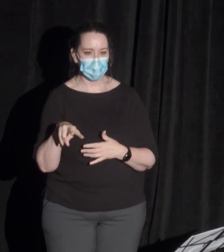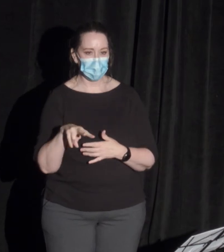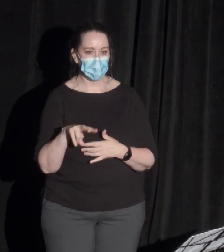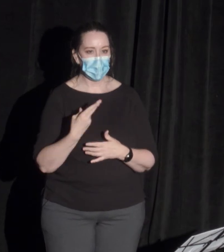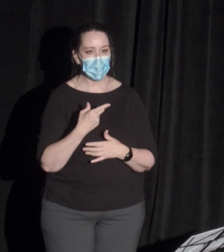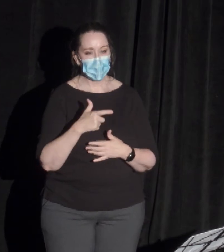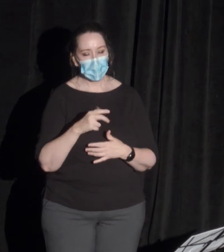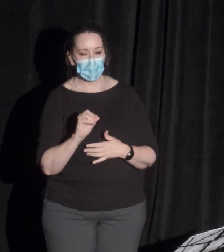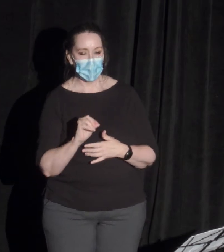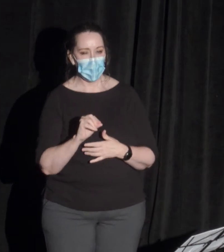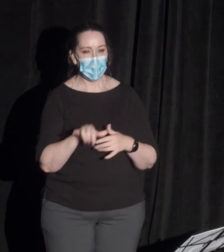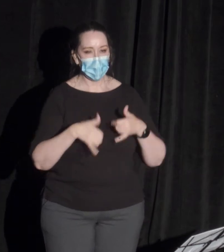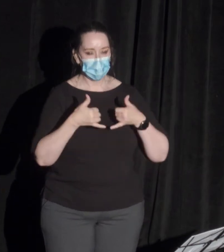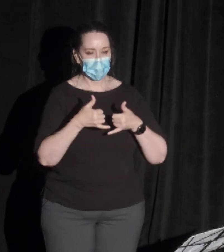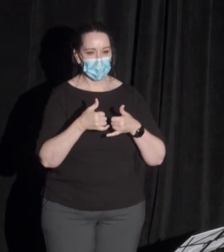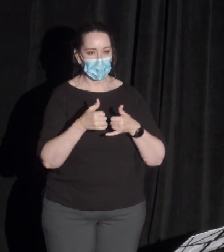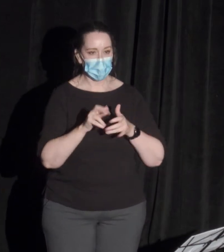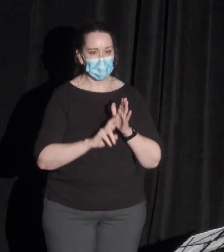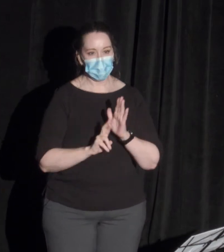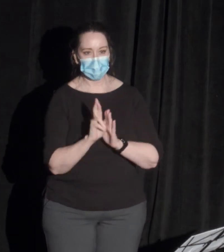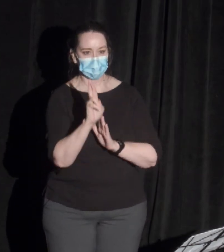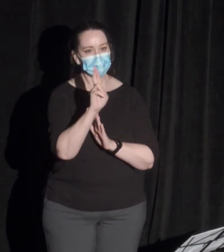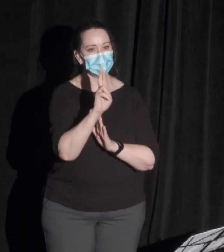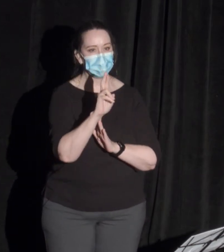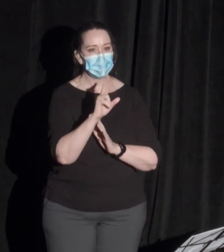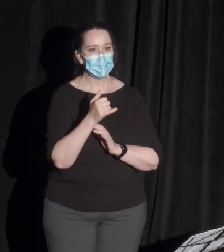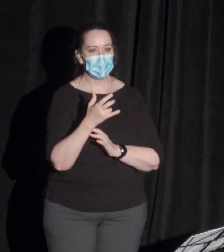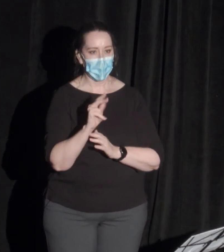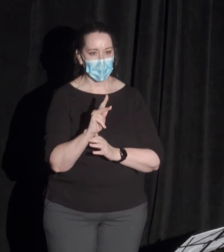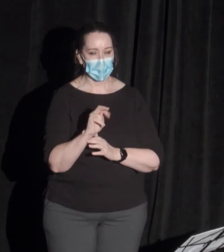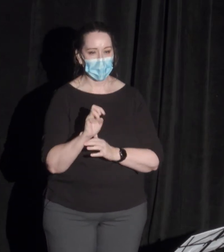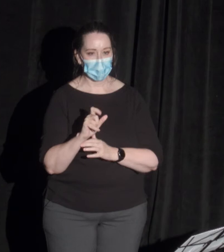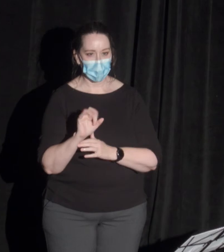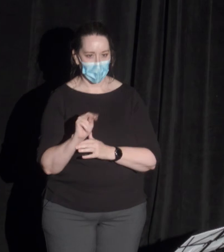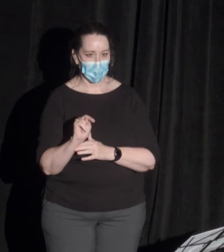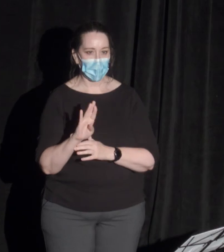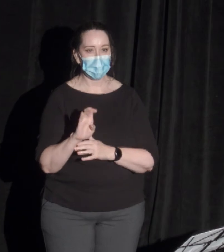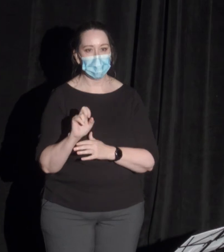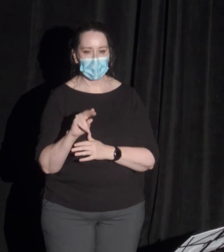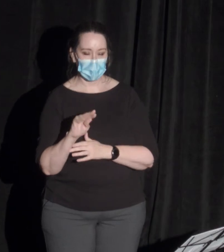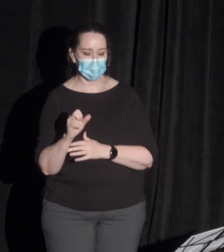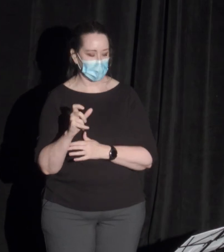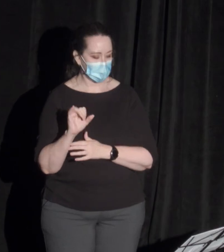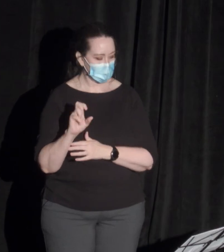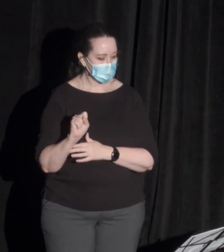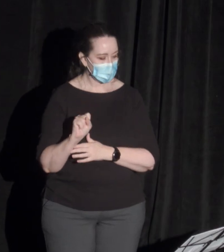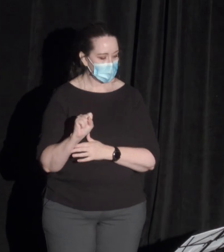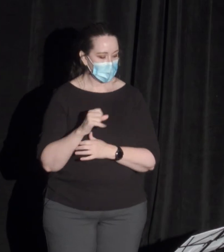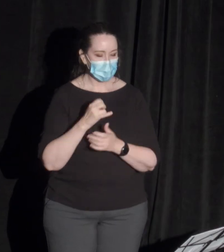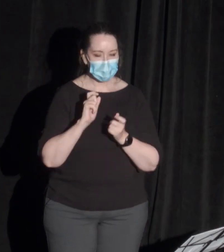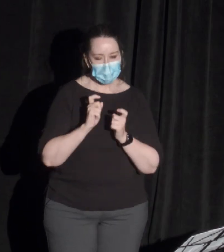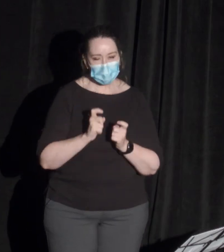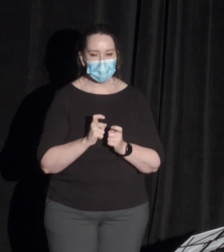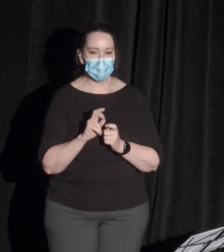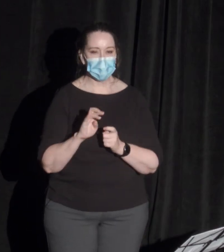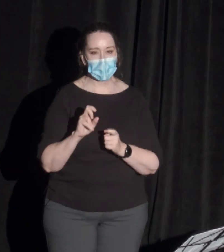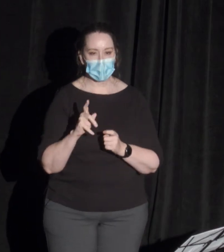consists of the rocket, designed by Jack McKnight and Ben Jason and refined by Peter Weston, with the design of each year's